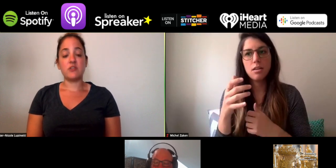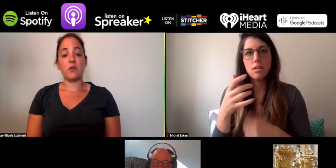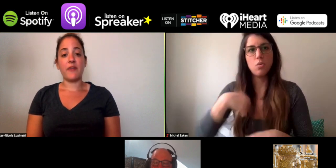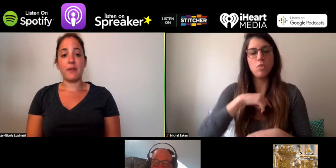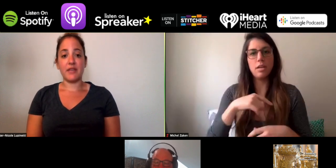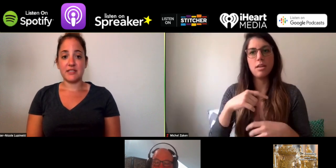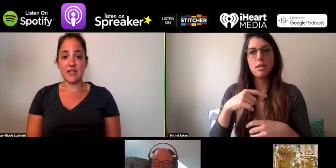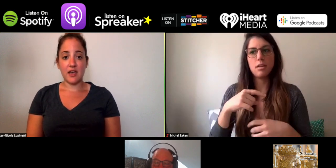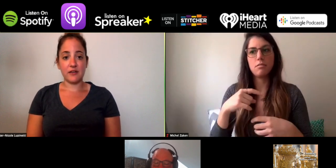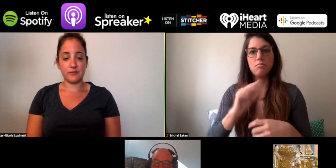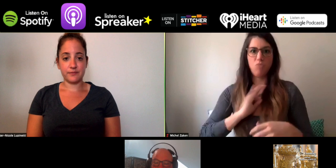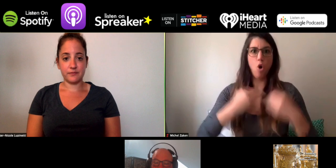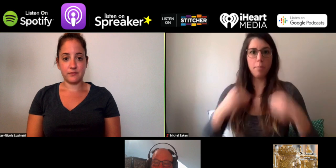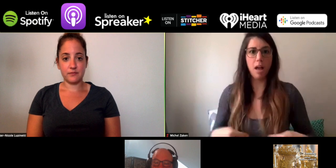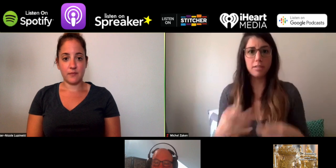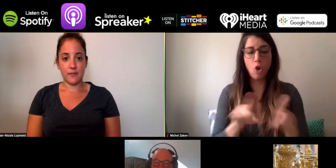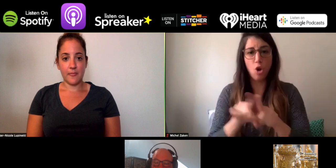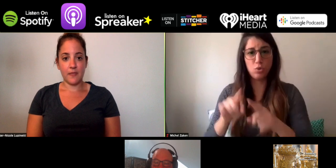And so with that being said,